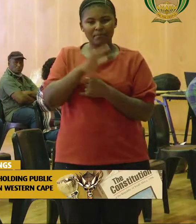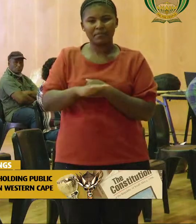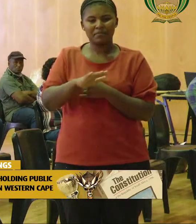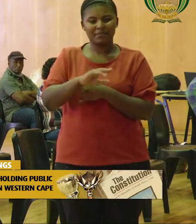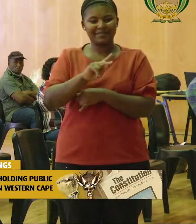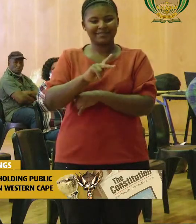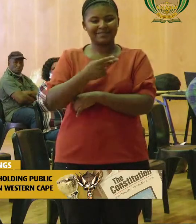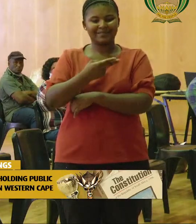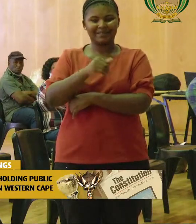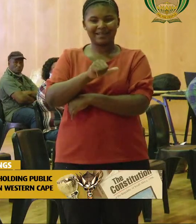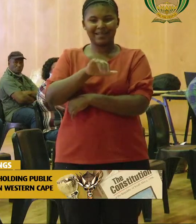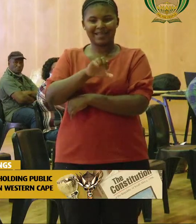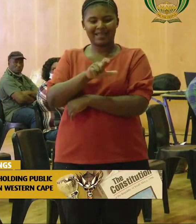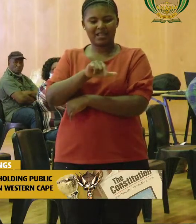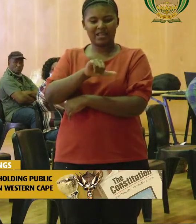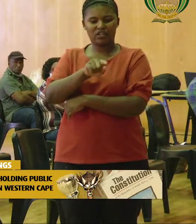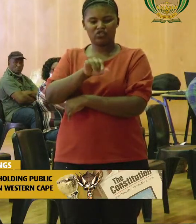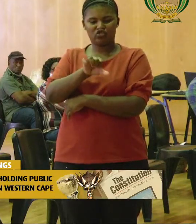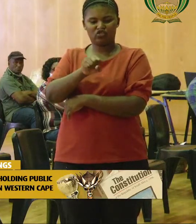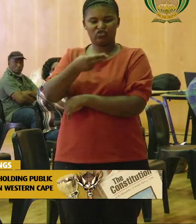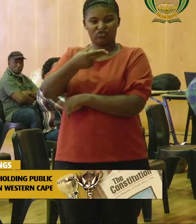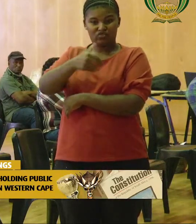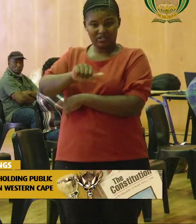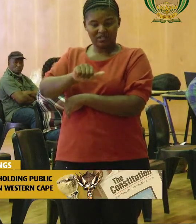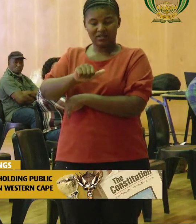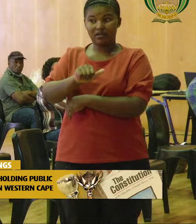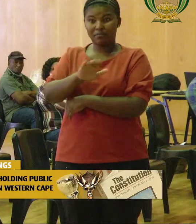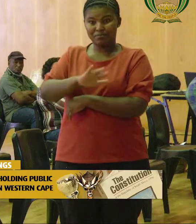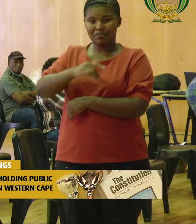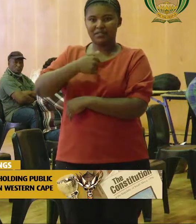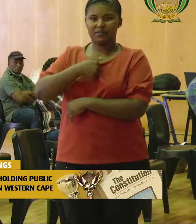yikhaya elitsha eward 2. I-drug dealers